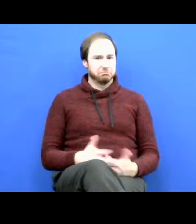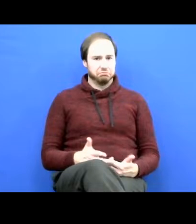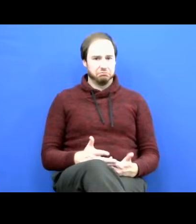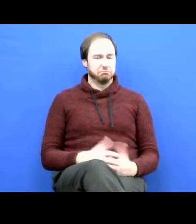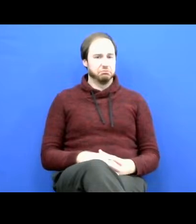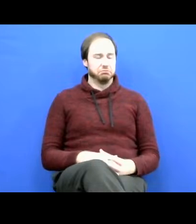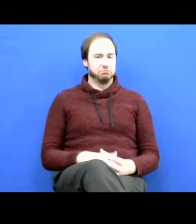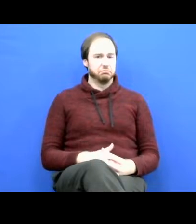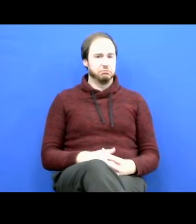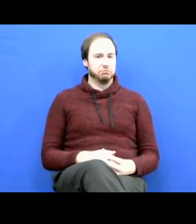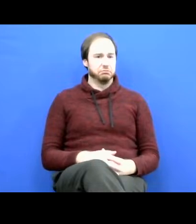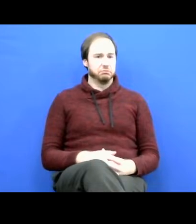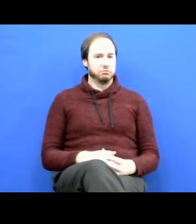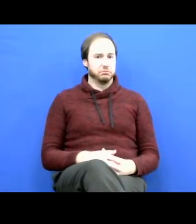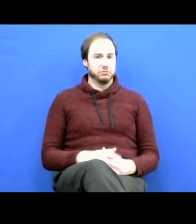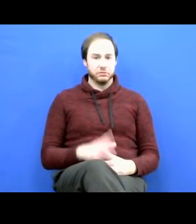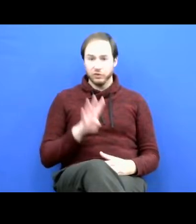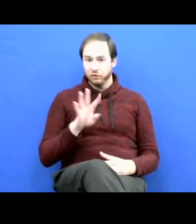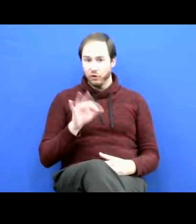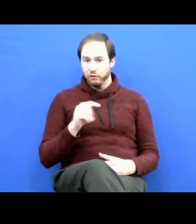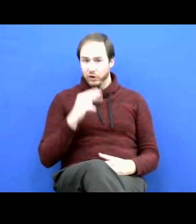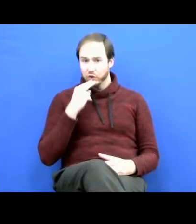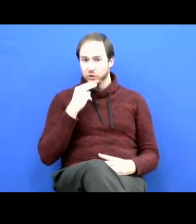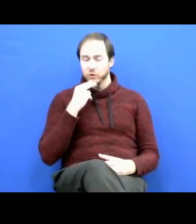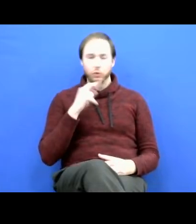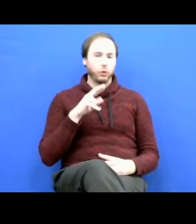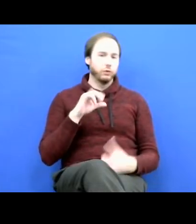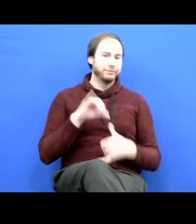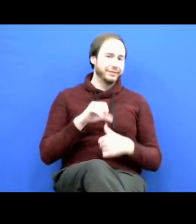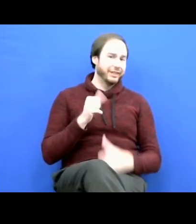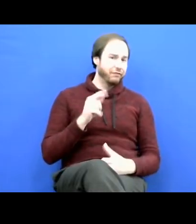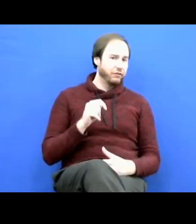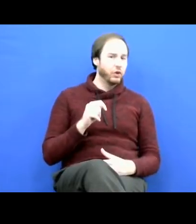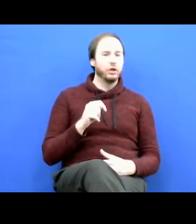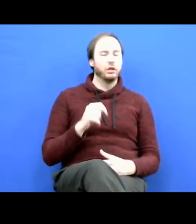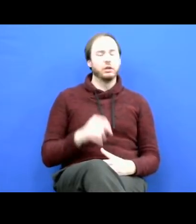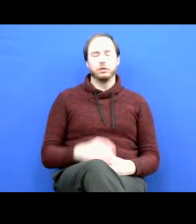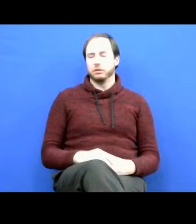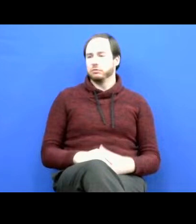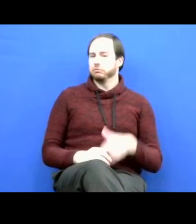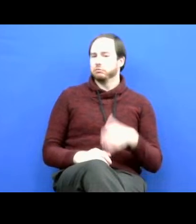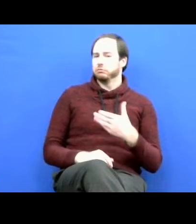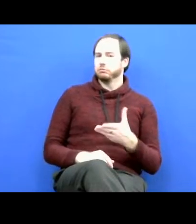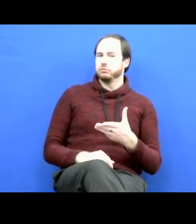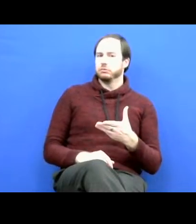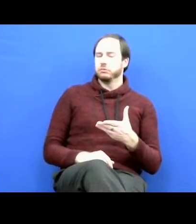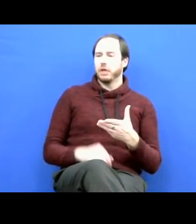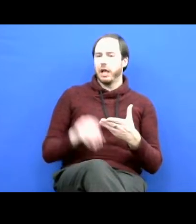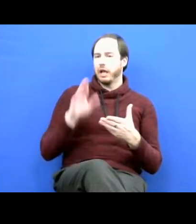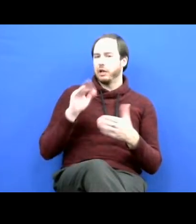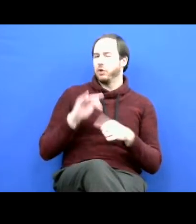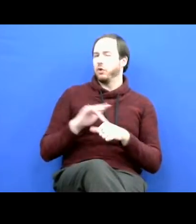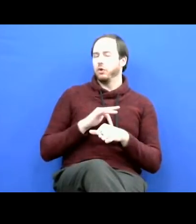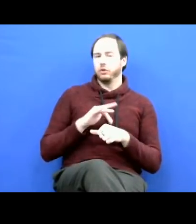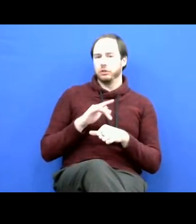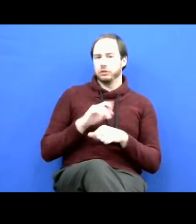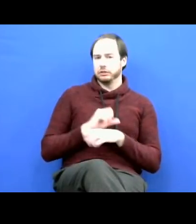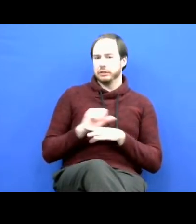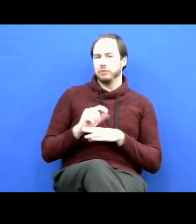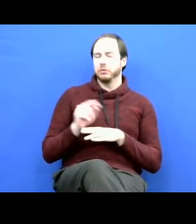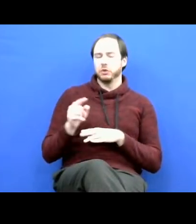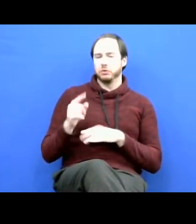kind of, are these 4-foot trees? Are these 10-foot trees? What are Do you they have- come in at? I know it's early on, a bit early on for